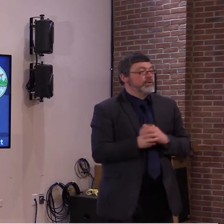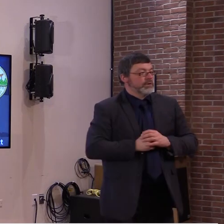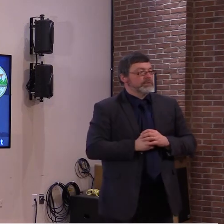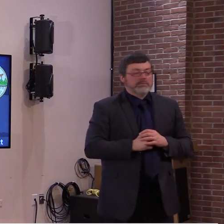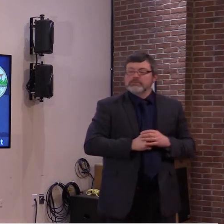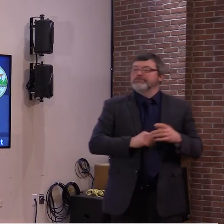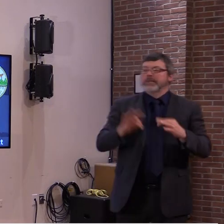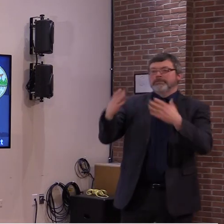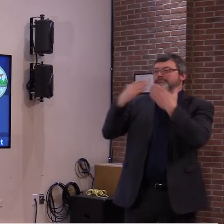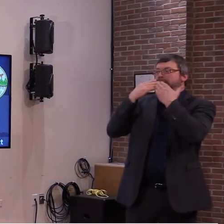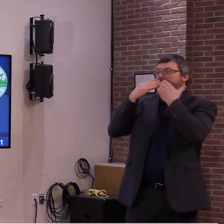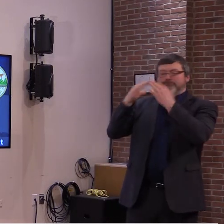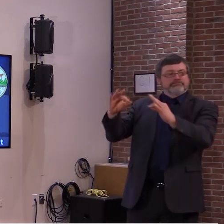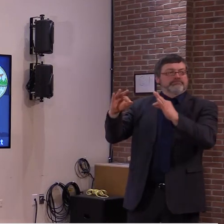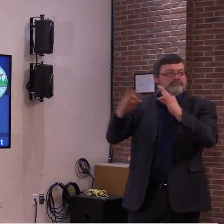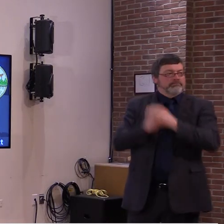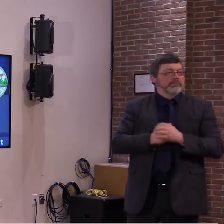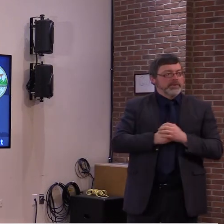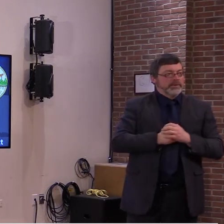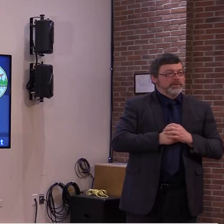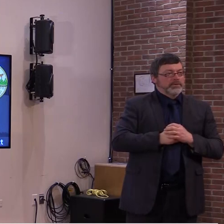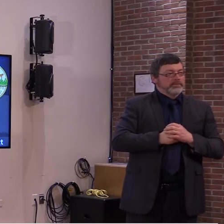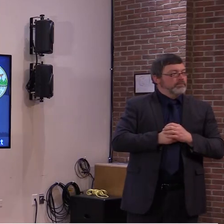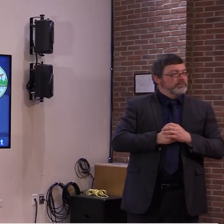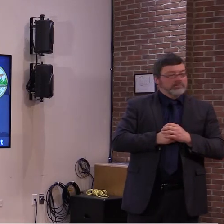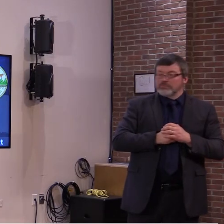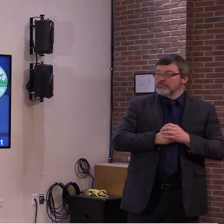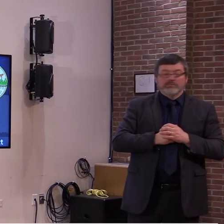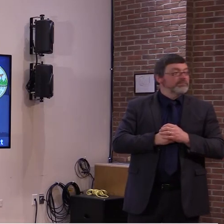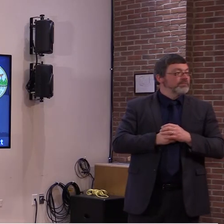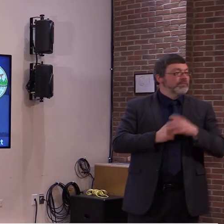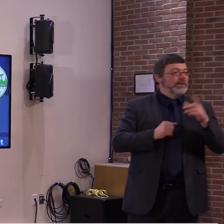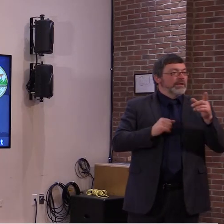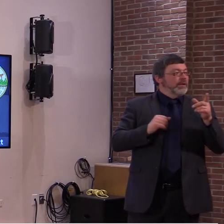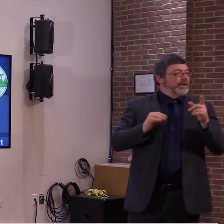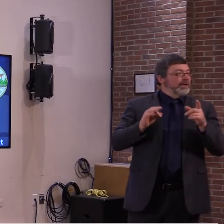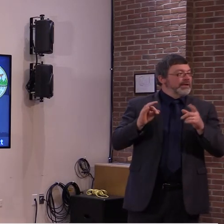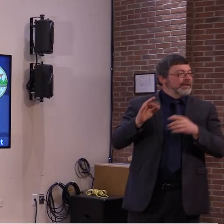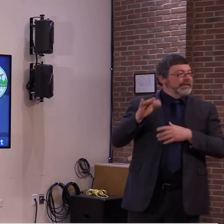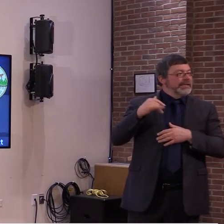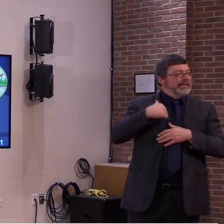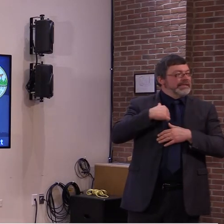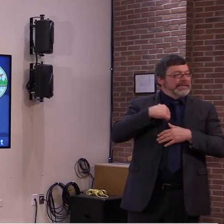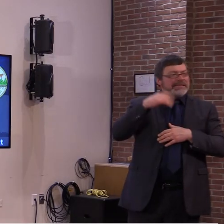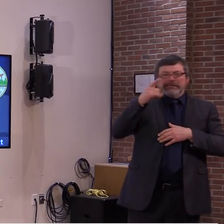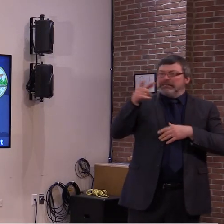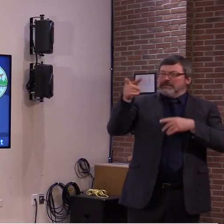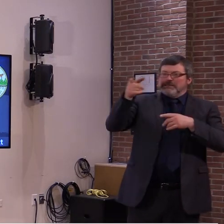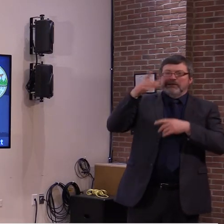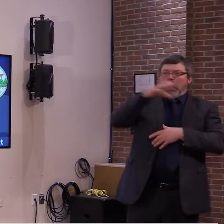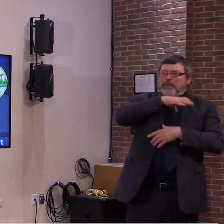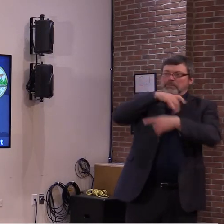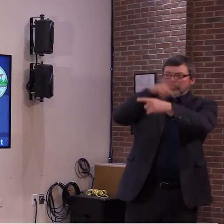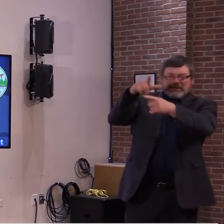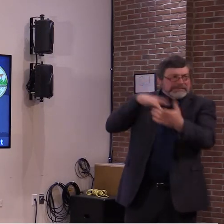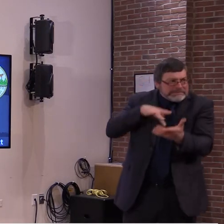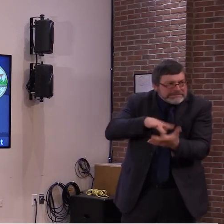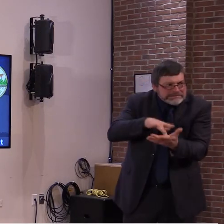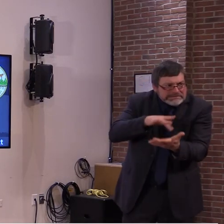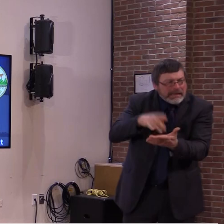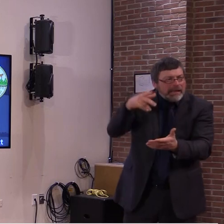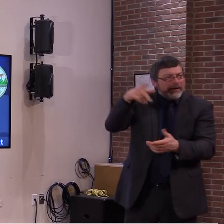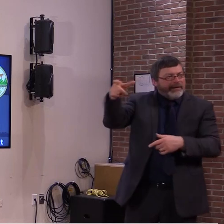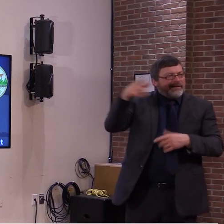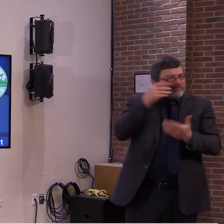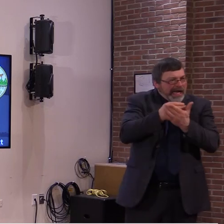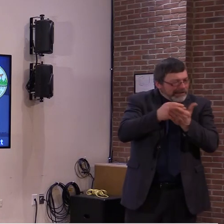We have an updated number? We'll get one. We're working on the number. Yeah, I have the number if you want it. Great. Go ahead,